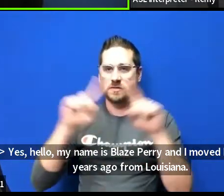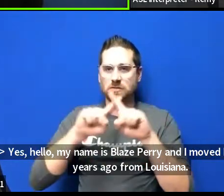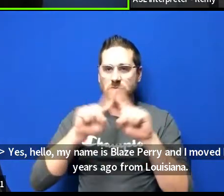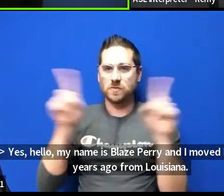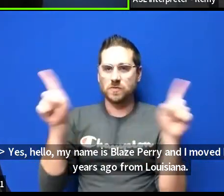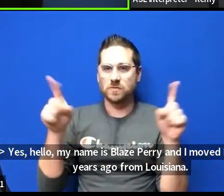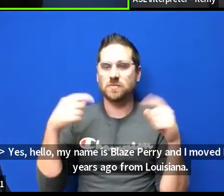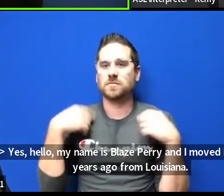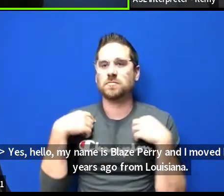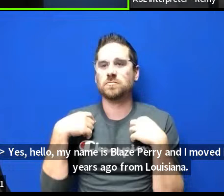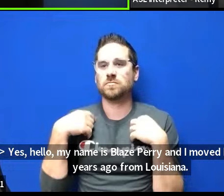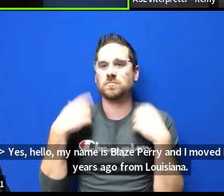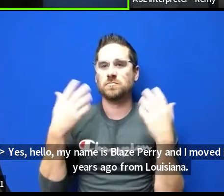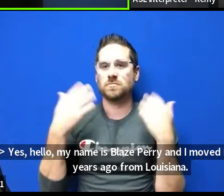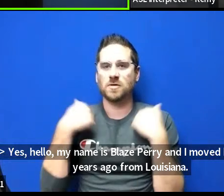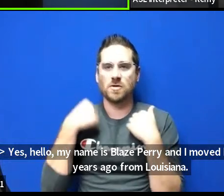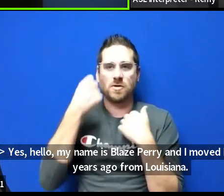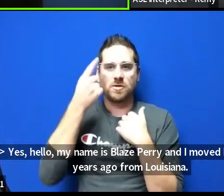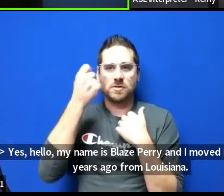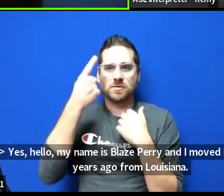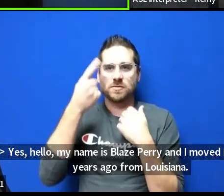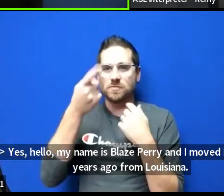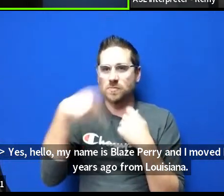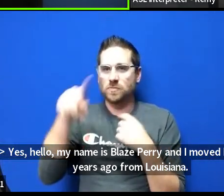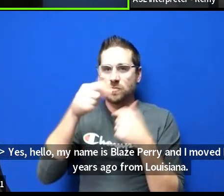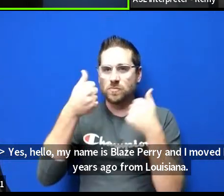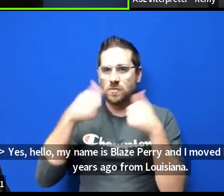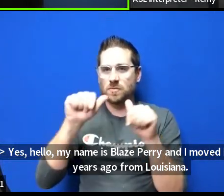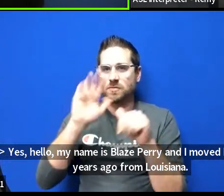moved here, it was a very big difference.